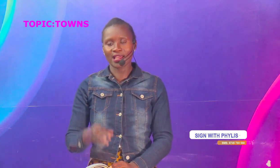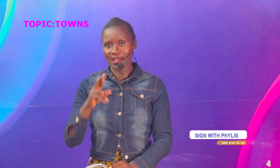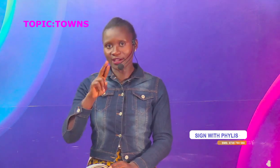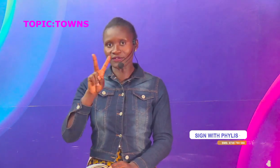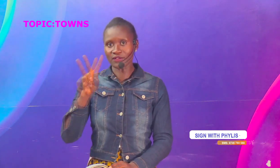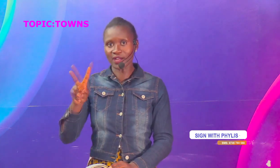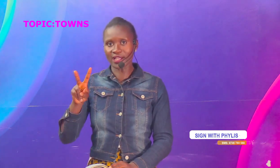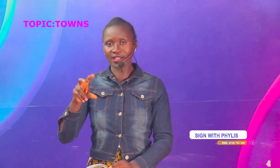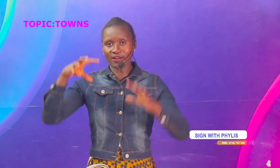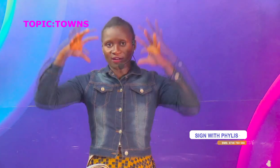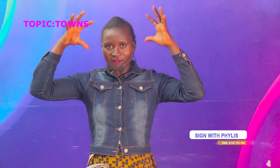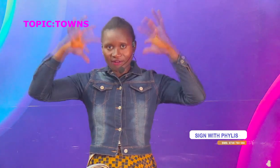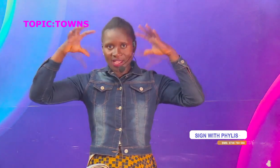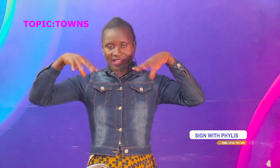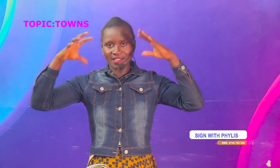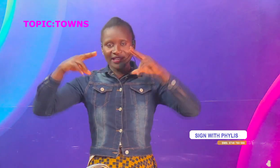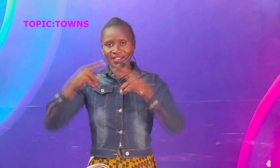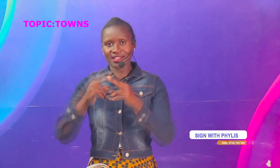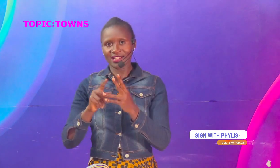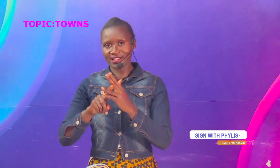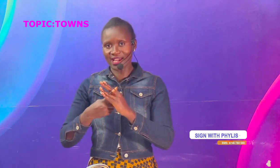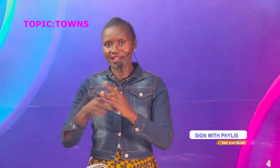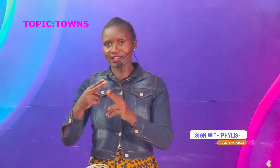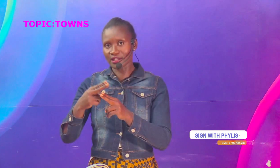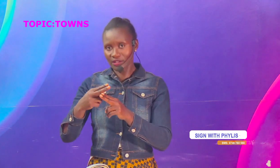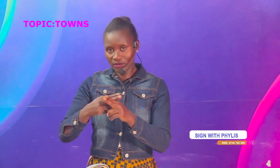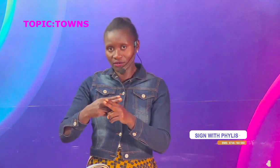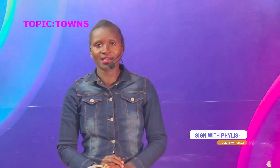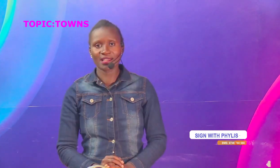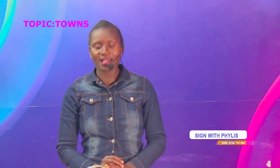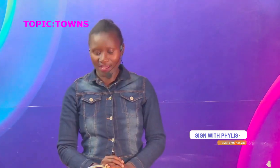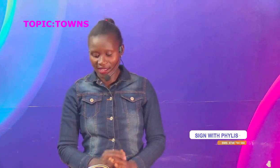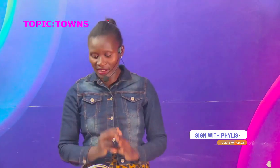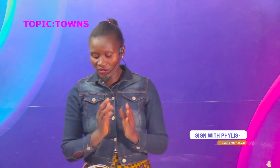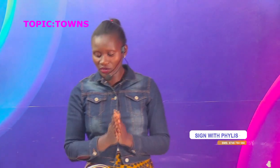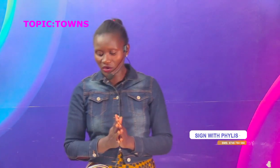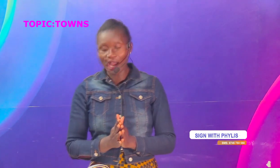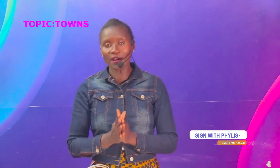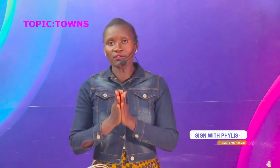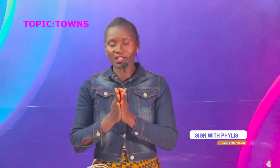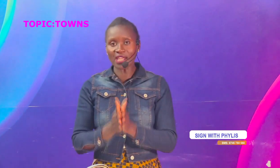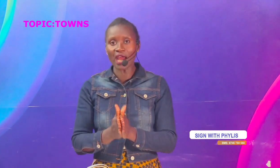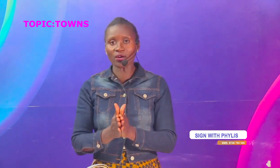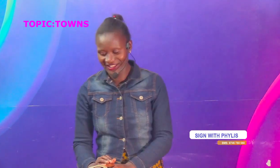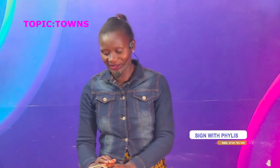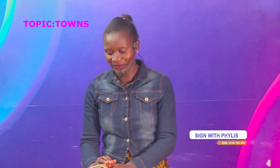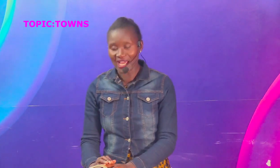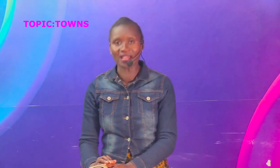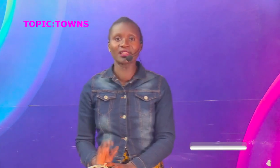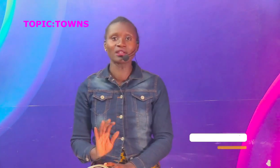Rift Valley rain start soon. And then also have Narok. And then also